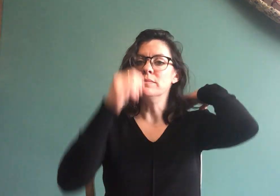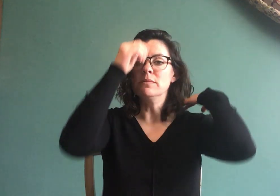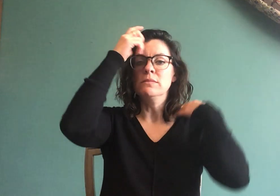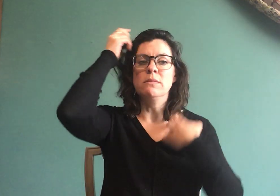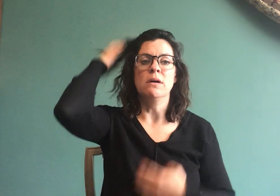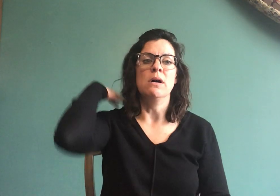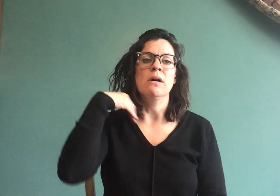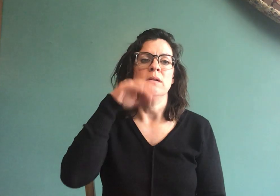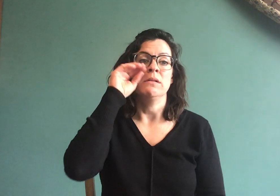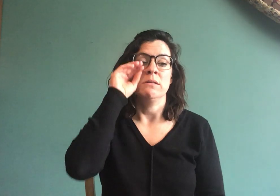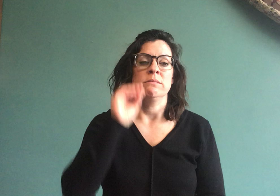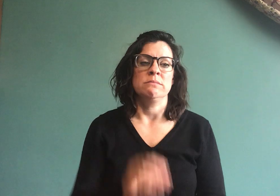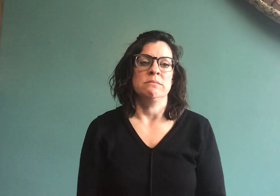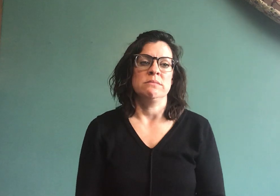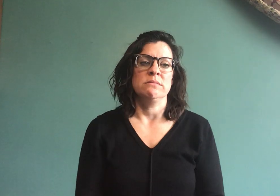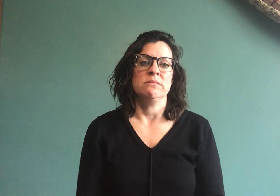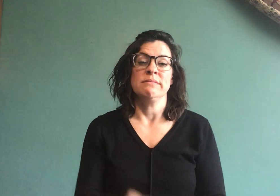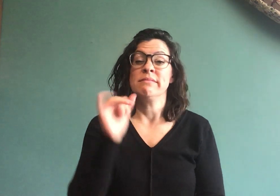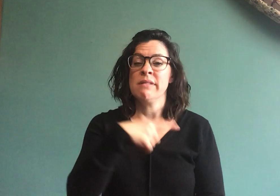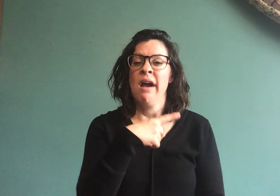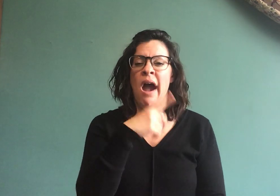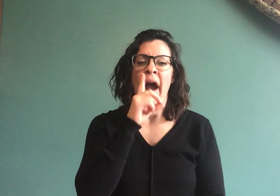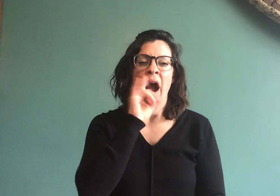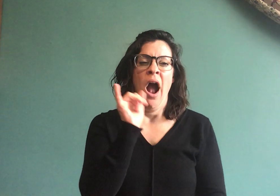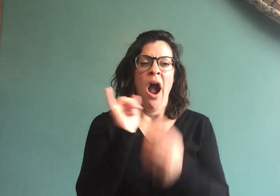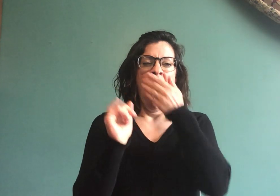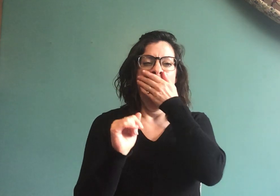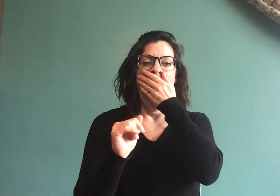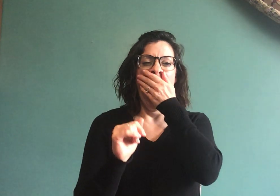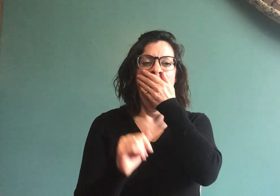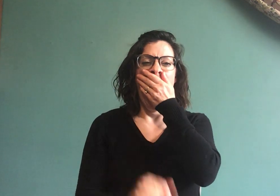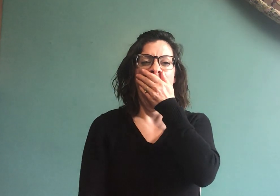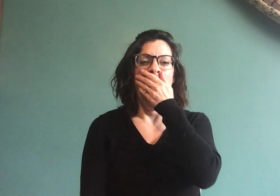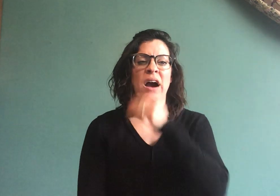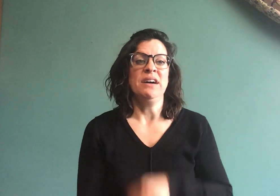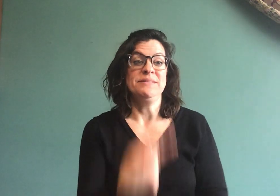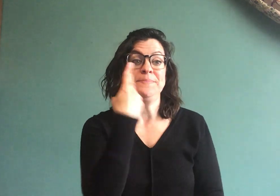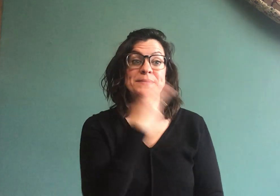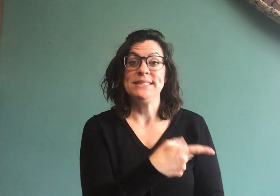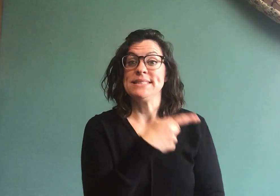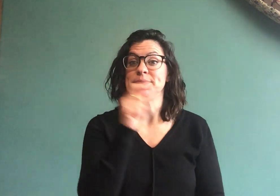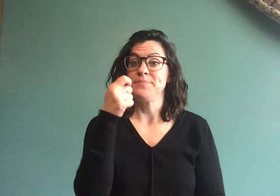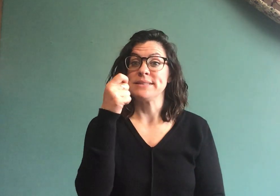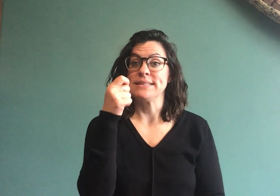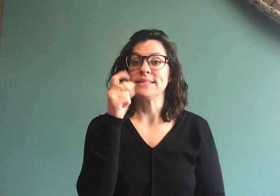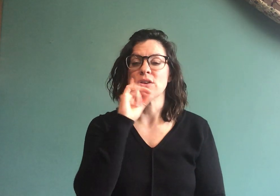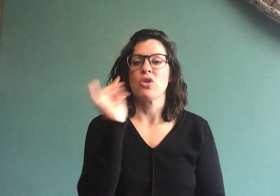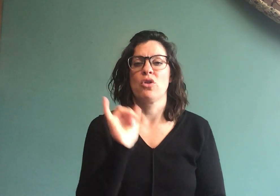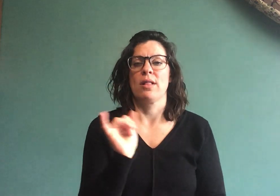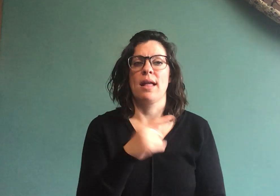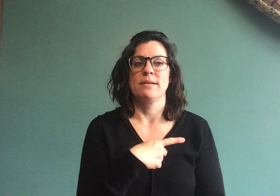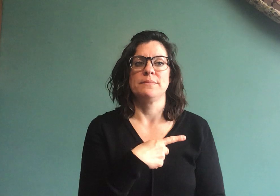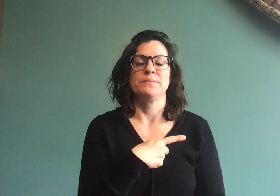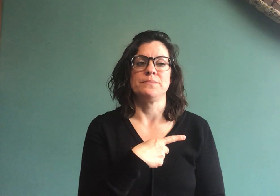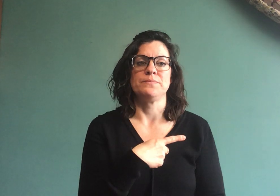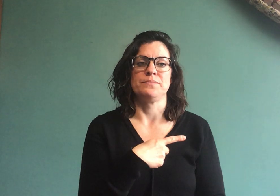What I got in my bag? Everybody see that? Yeah. What is that? It's a lockout tag